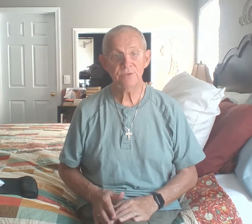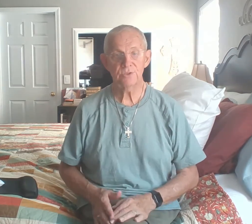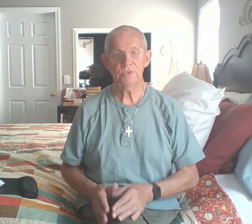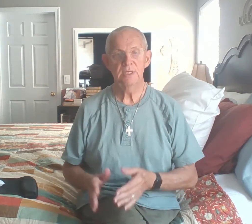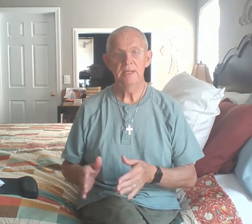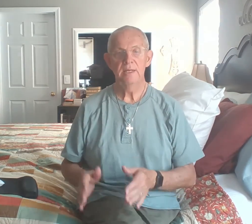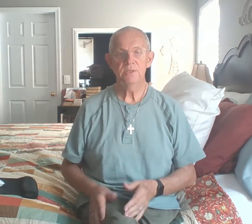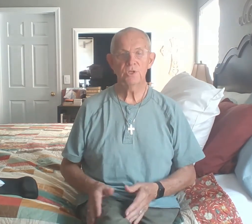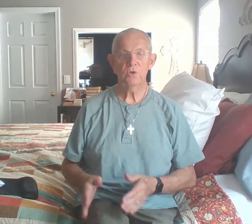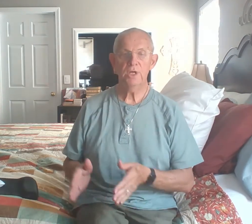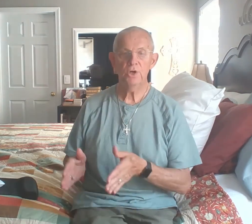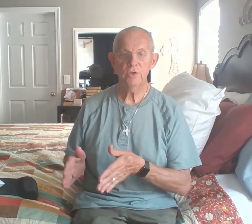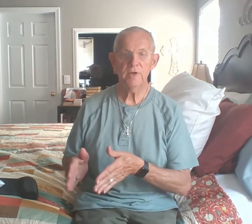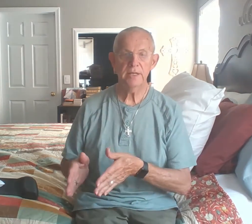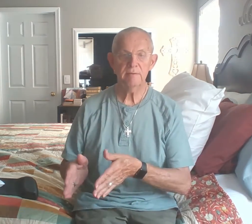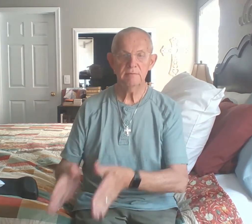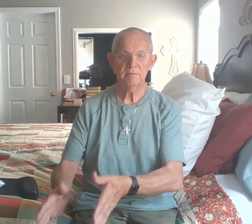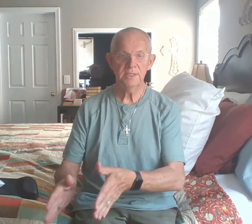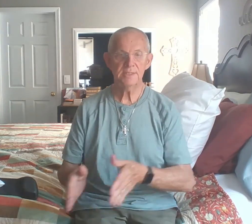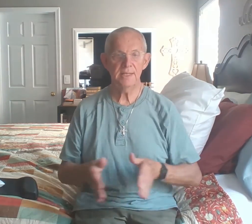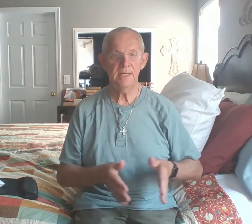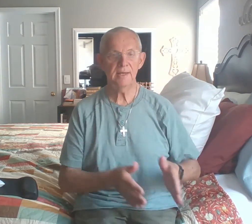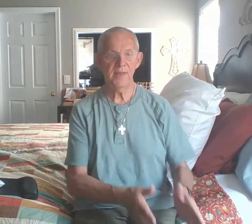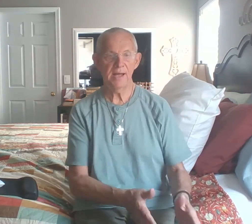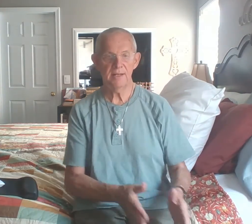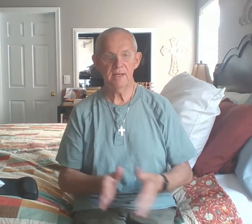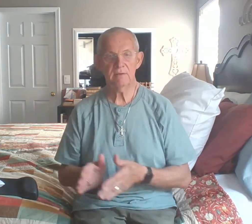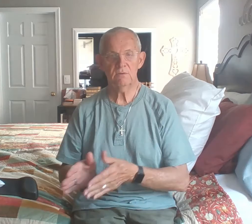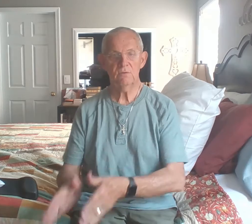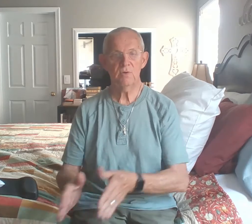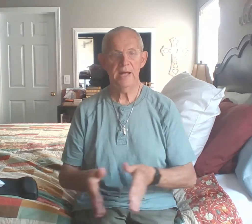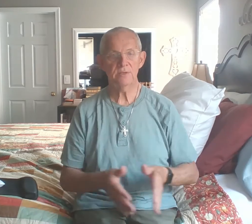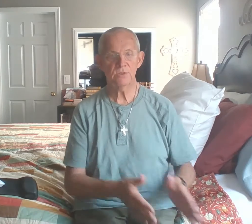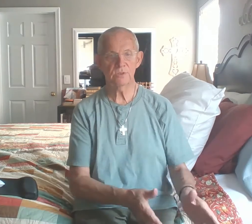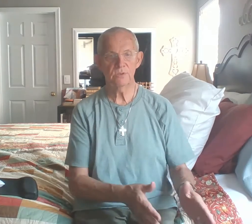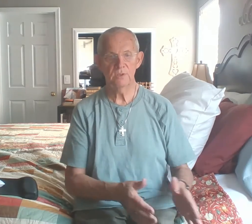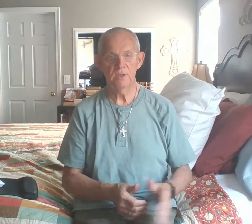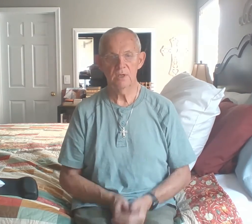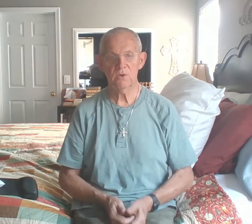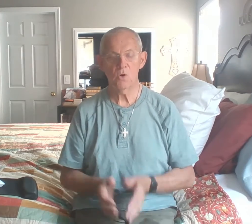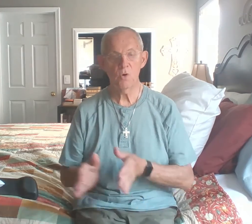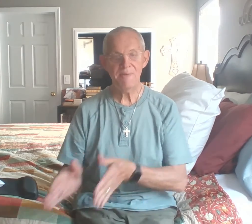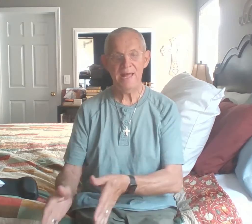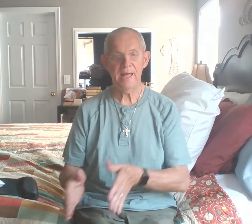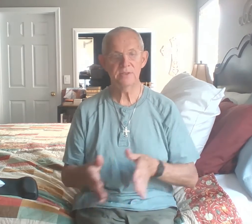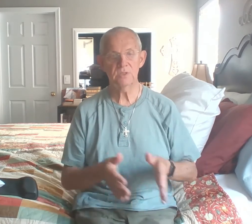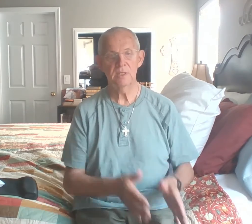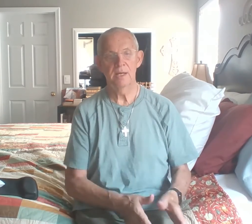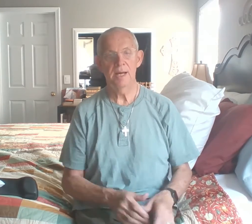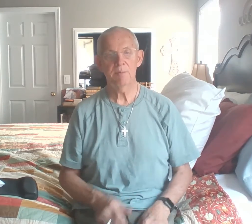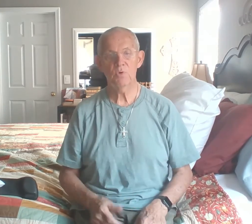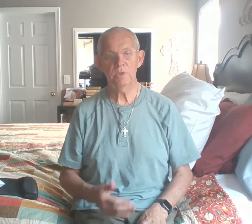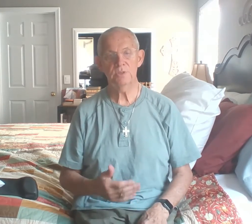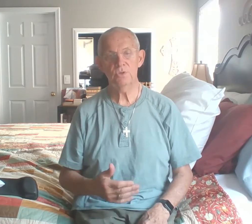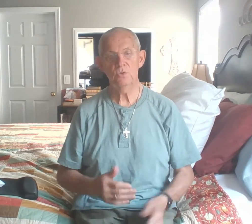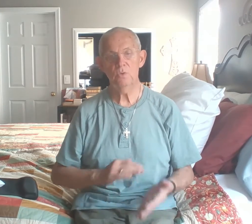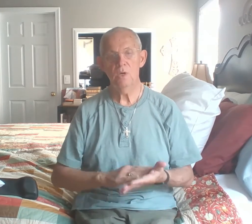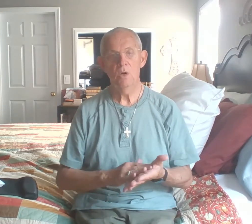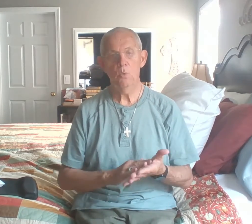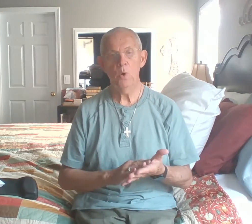Trousers. So here you've got this leg and that leg, trousers or pants. I'm going to